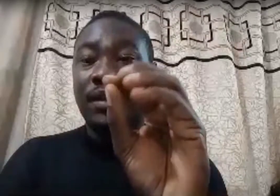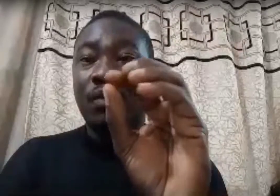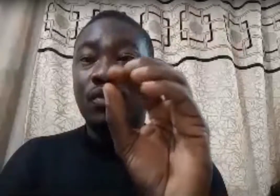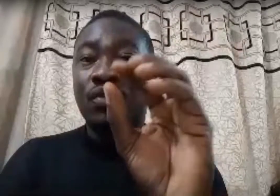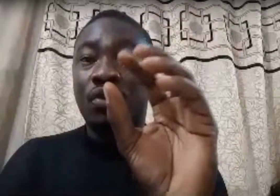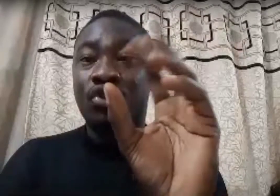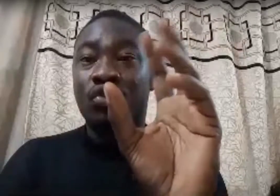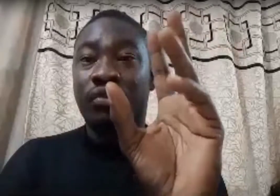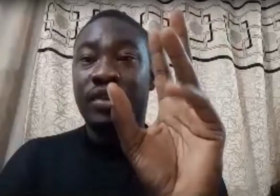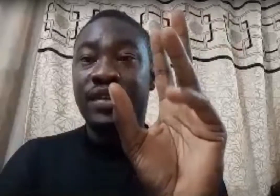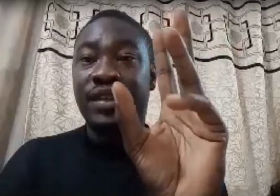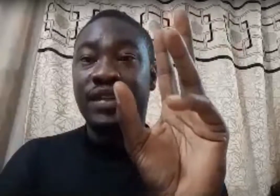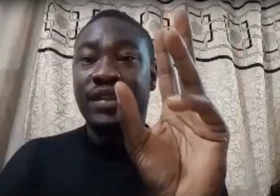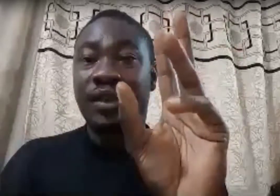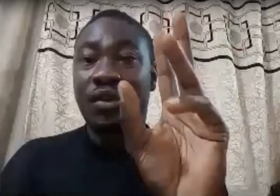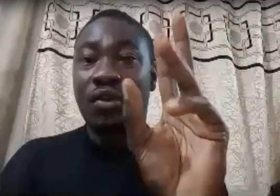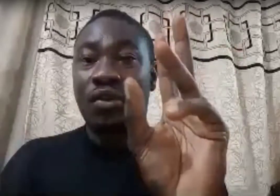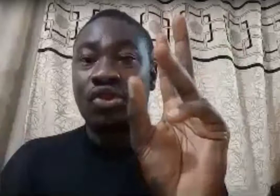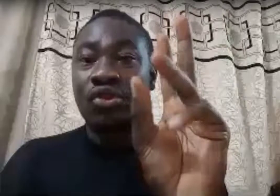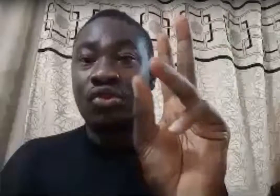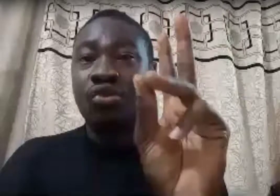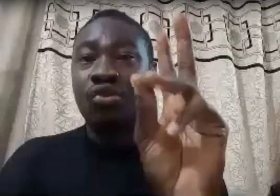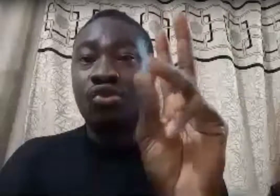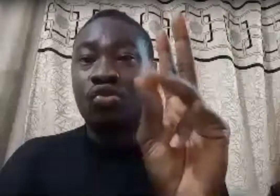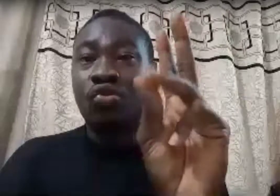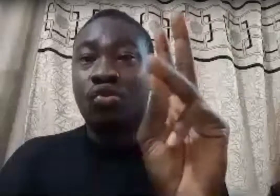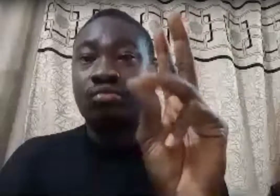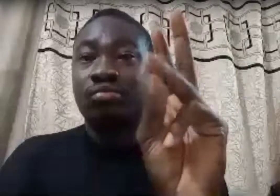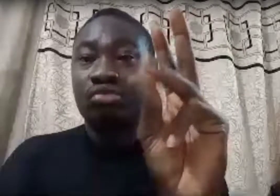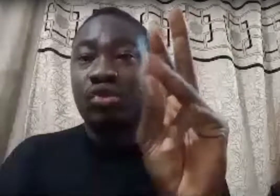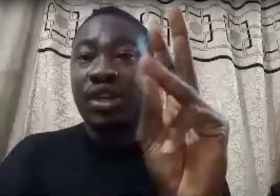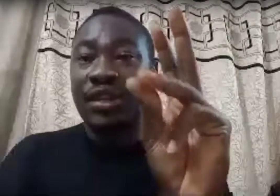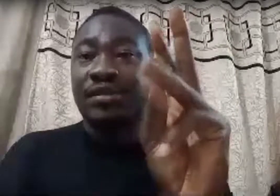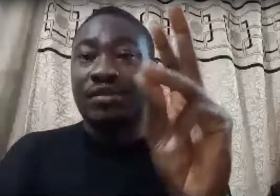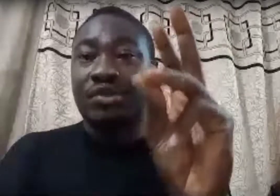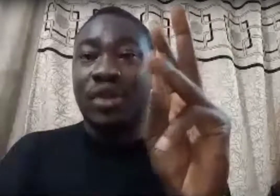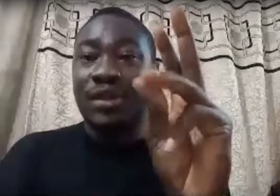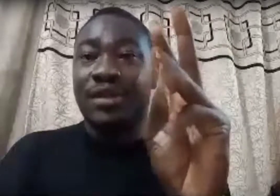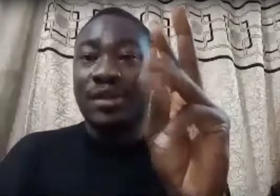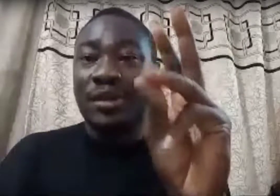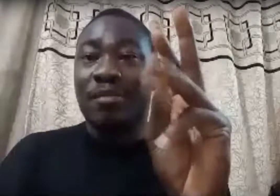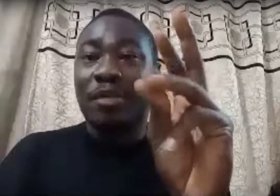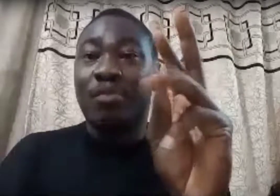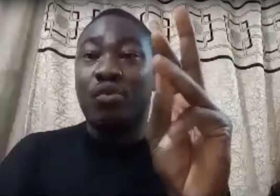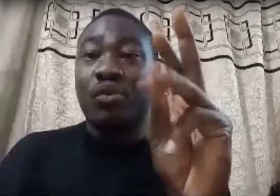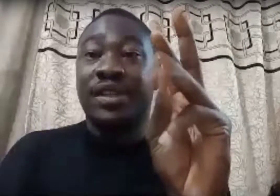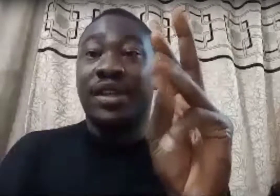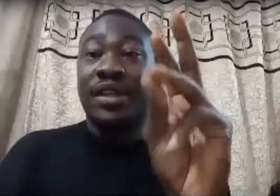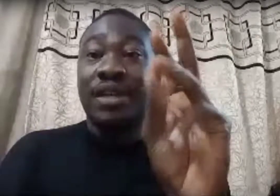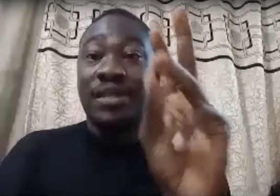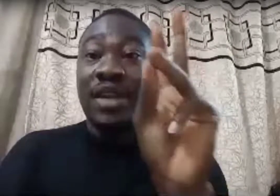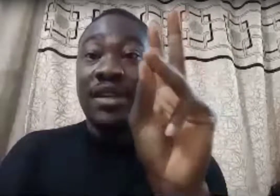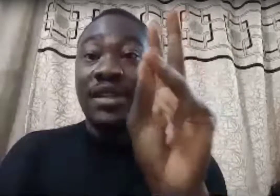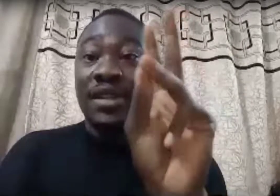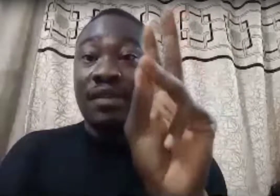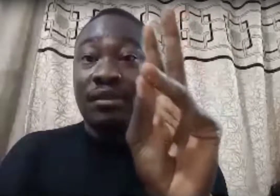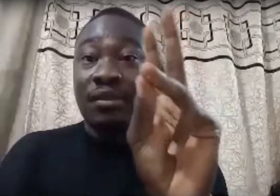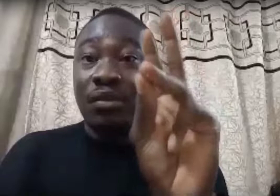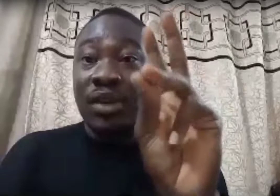urge to do this so that people will see that I'm signing 7. Look at it, it's 7. Because the moment you